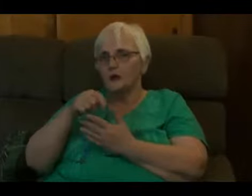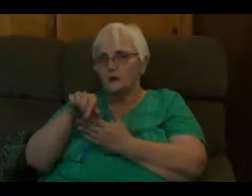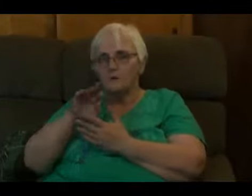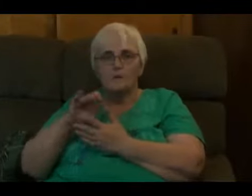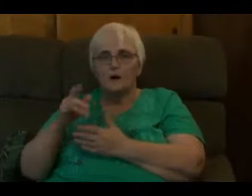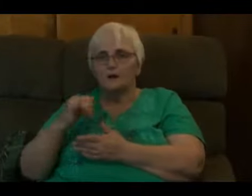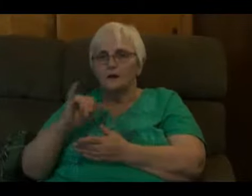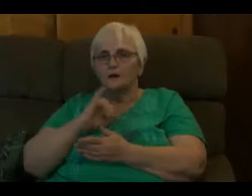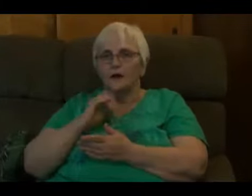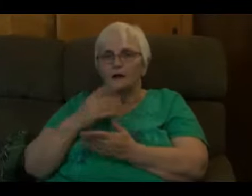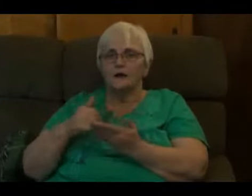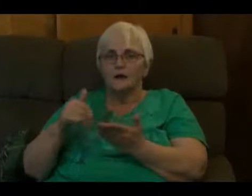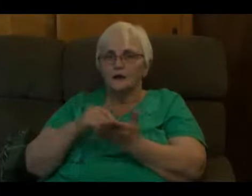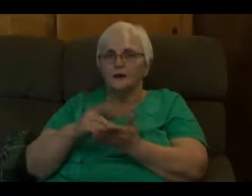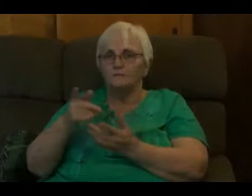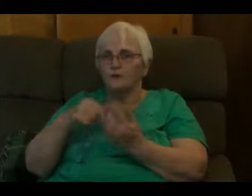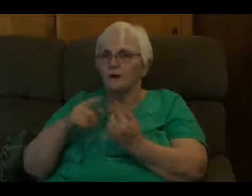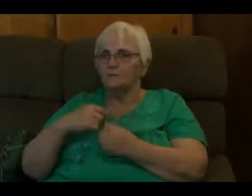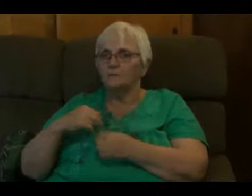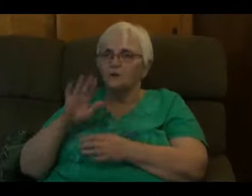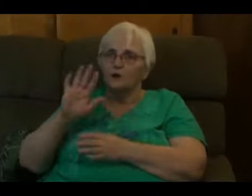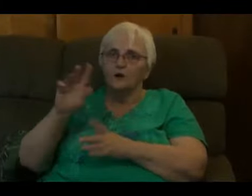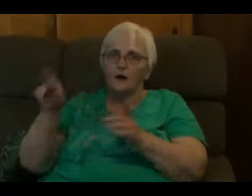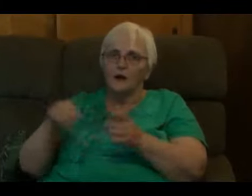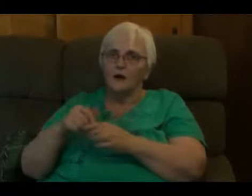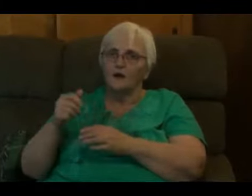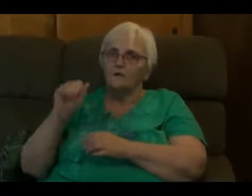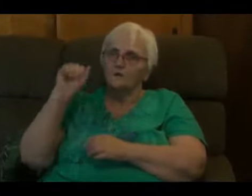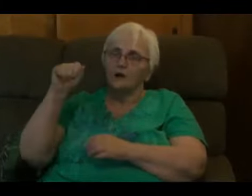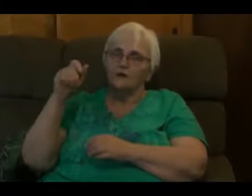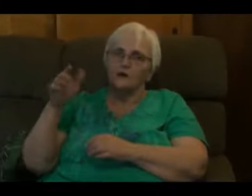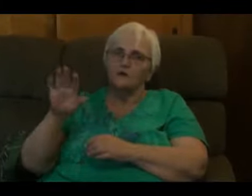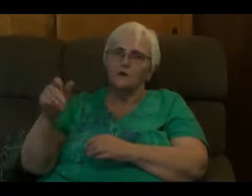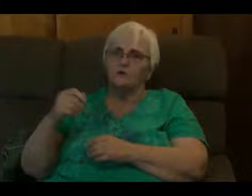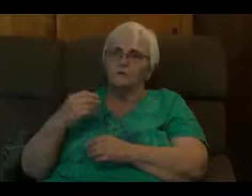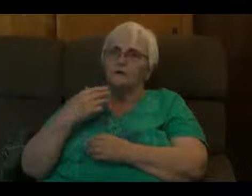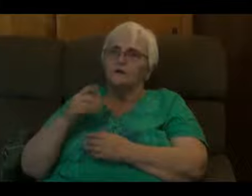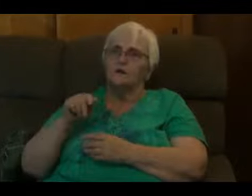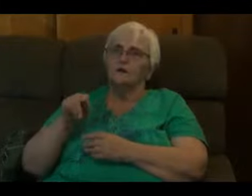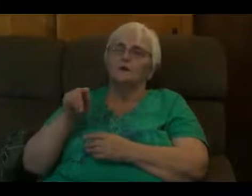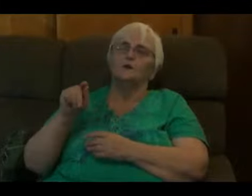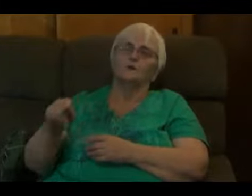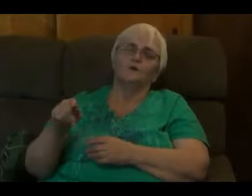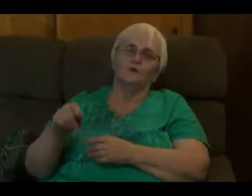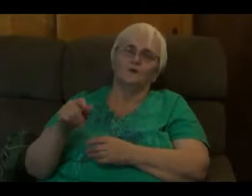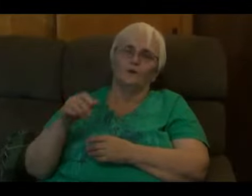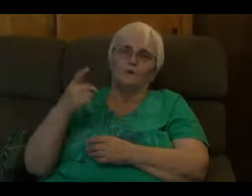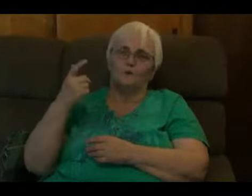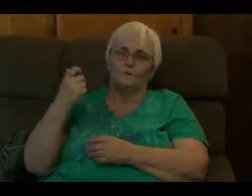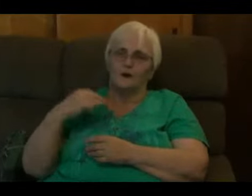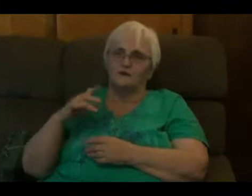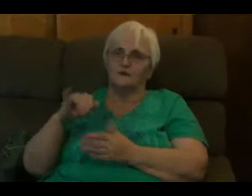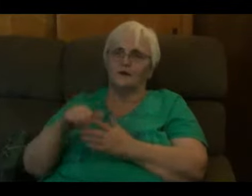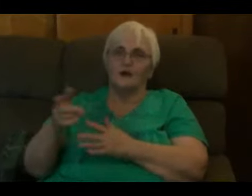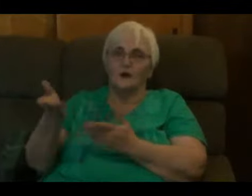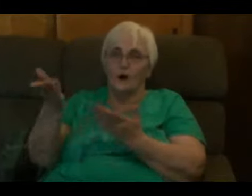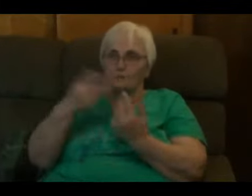again for coming to her door last night. Mark said, no, we should be thanking you. Because God brought us. We didn't come there. God brought us